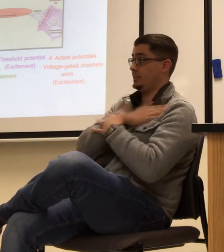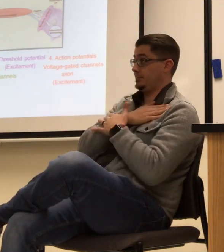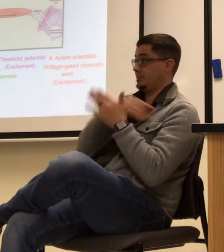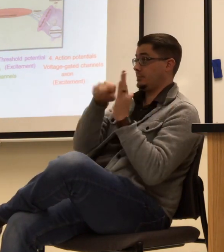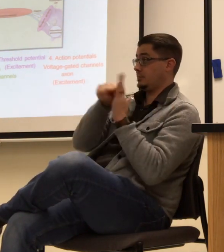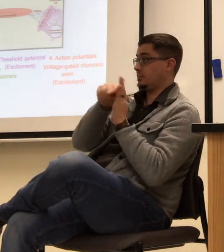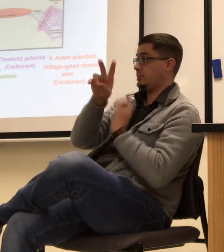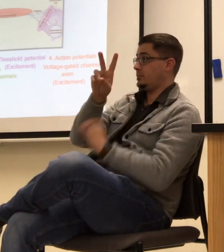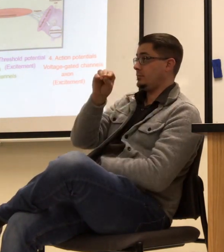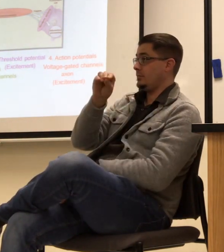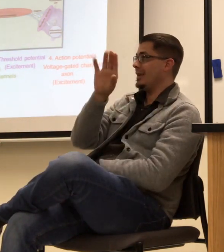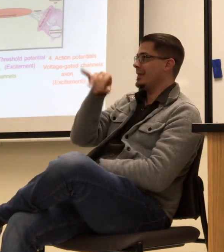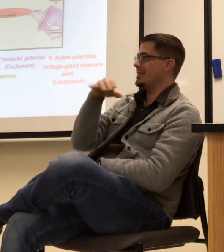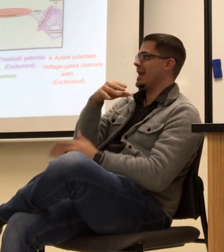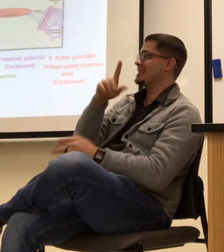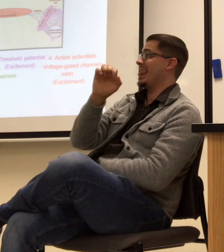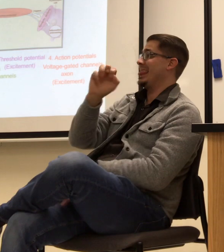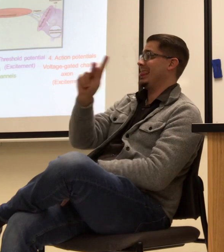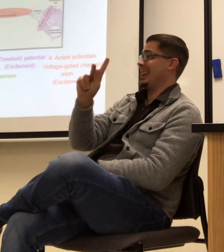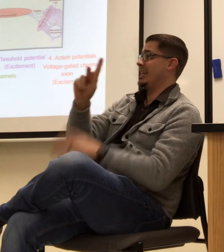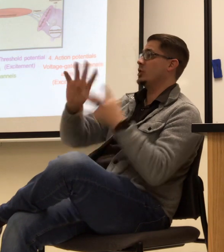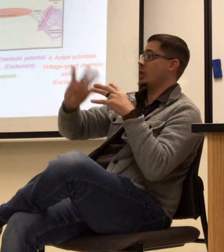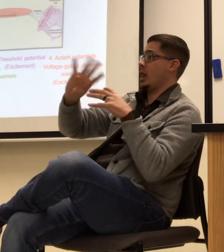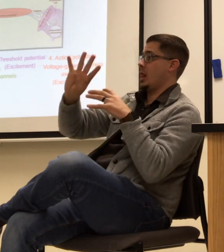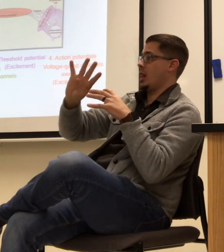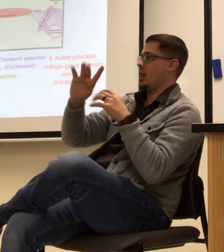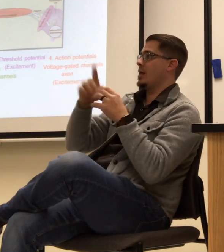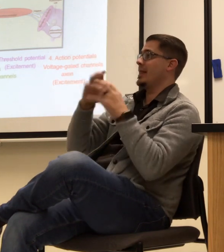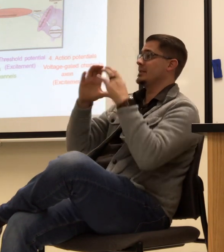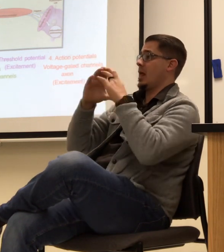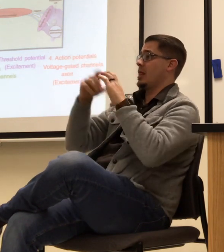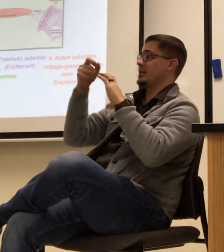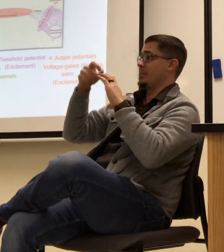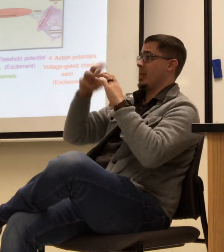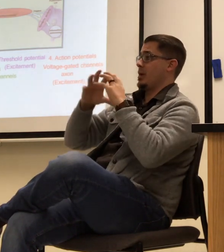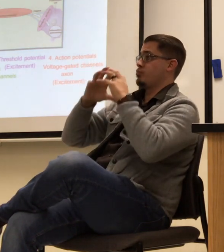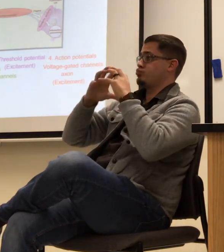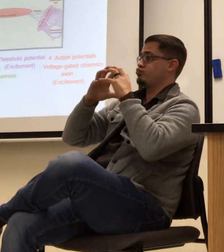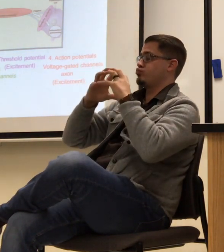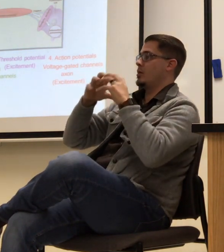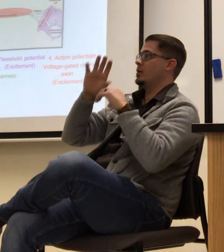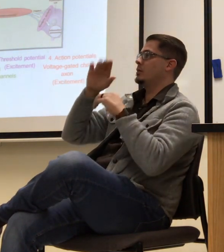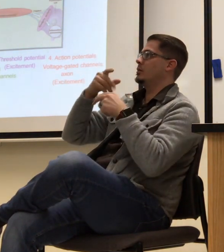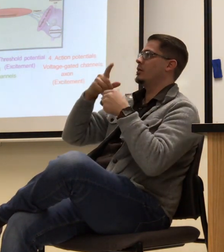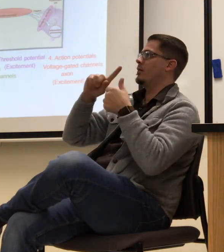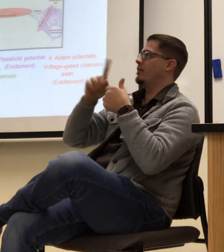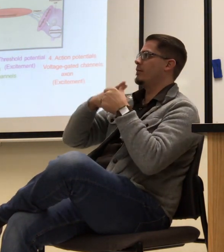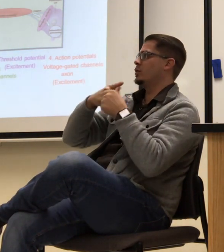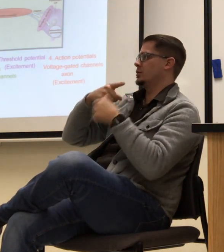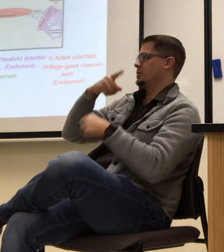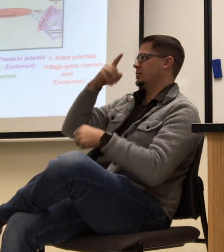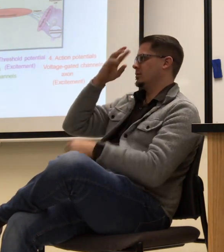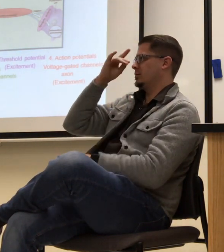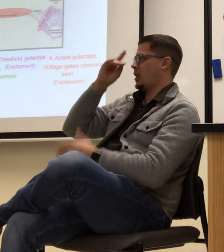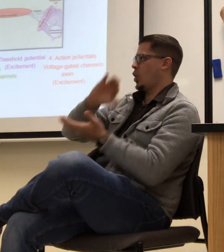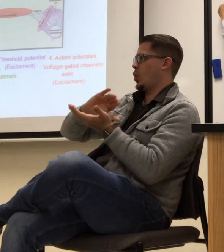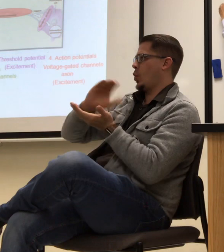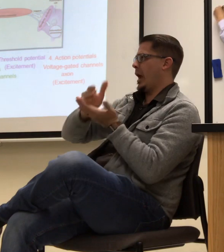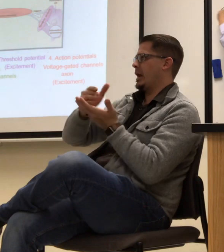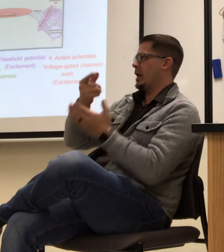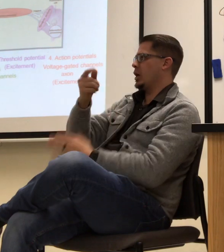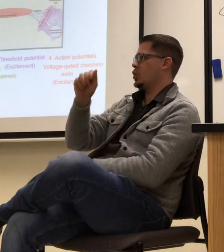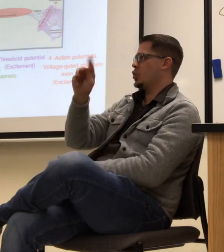leak channels. When you stimulate a cell, first consider graded potentials.